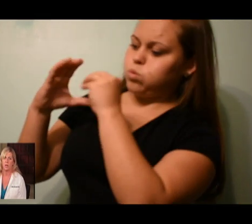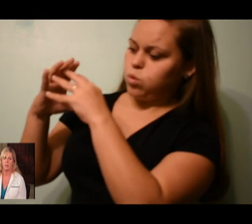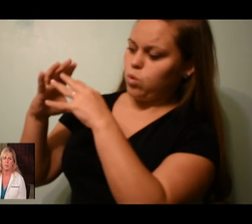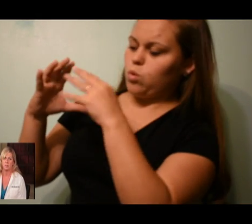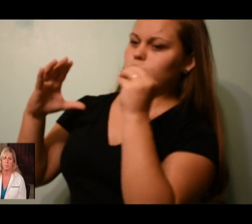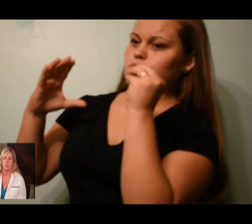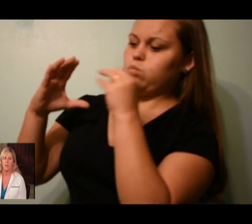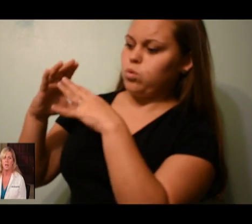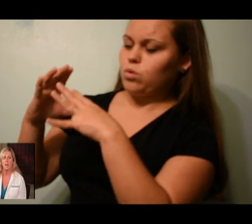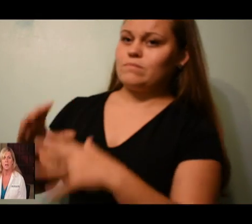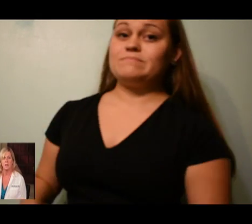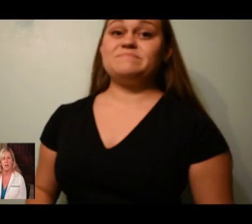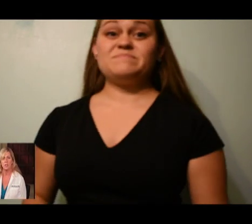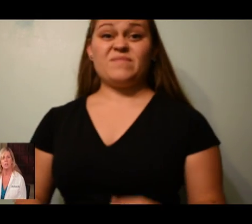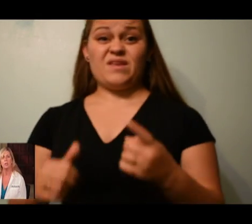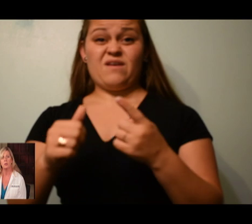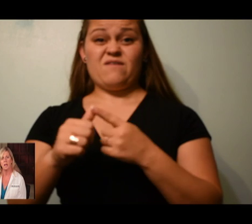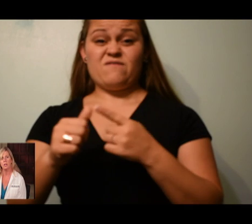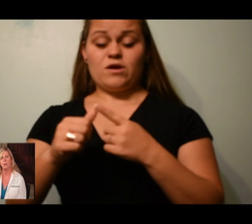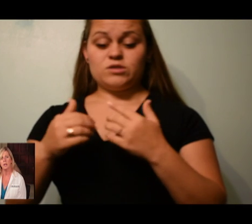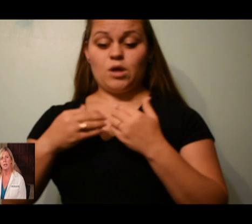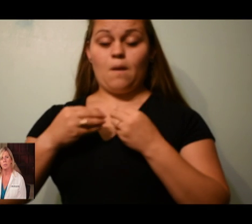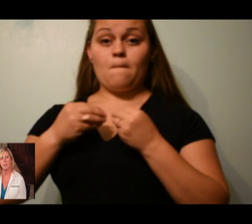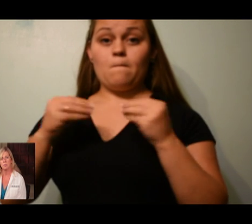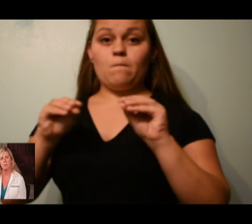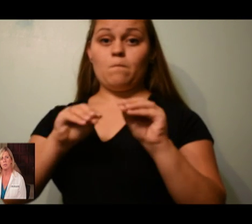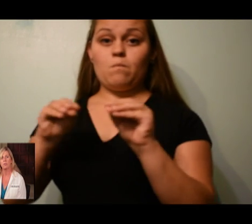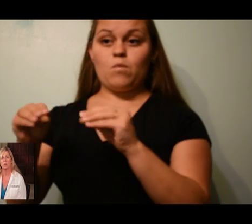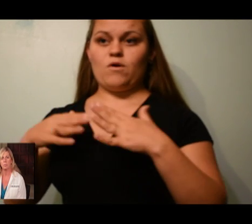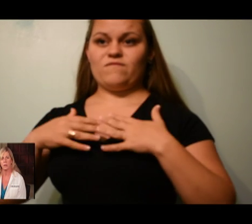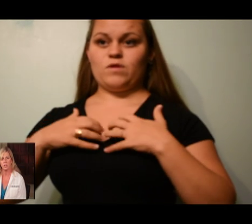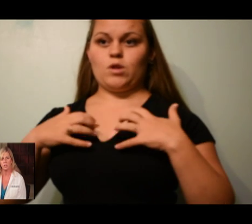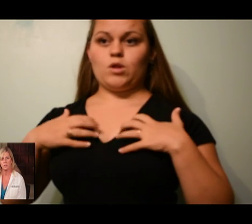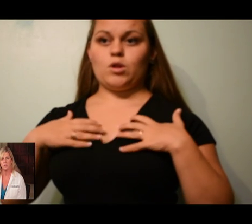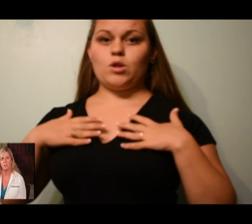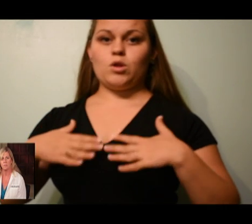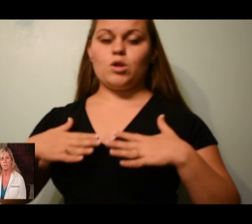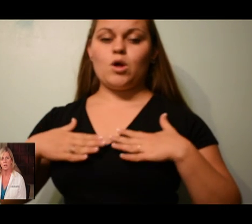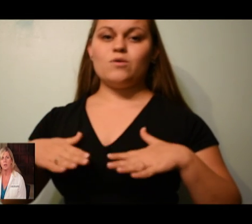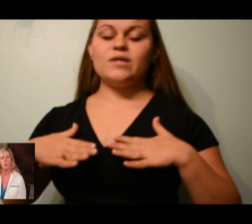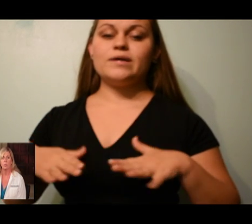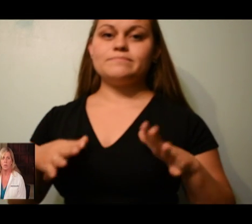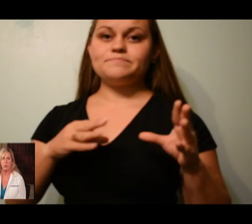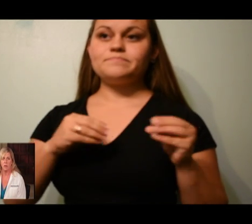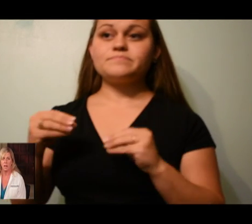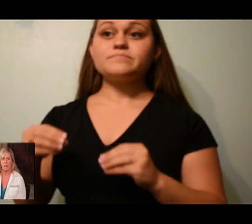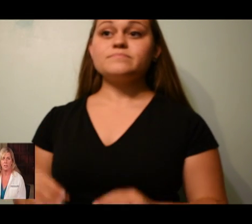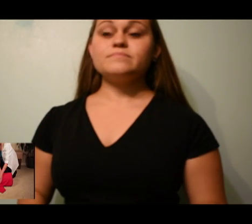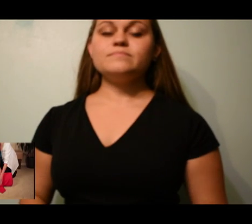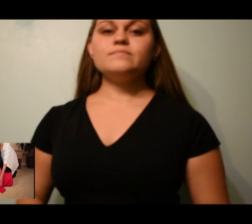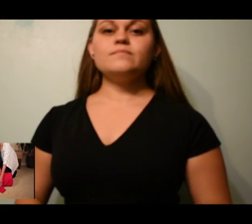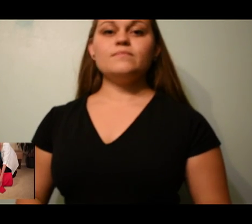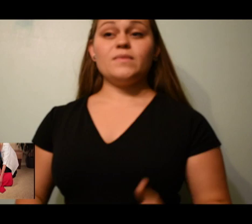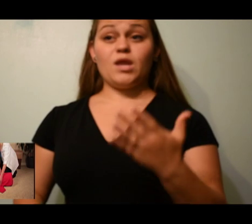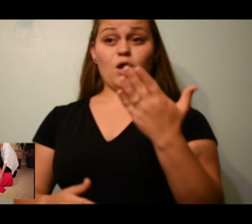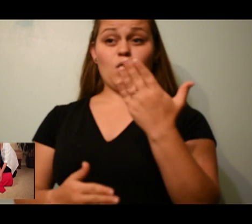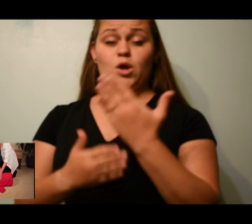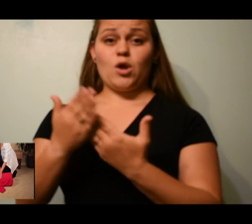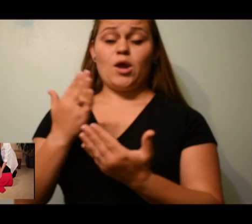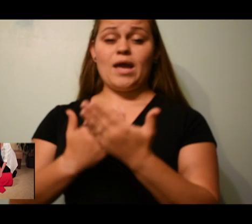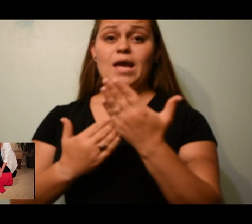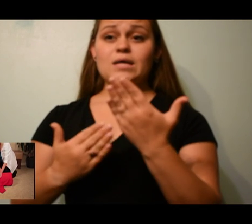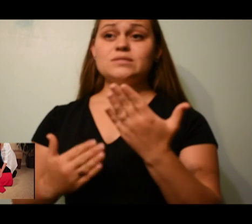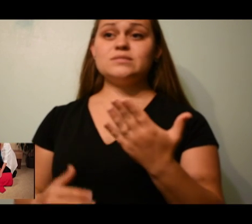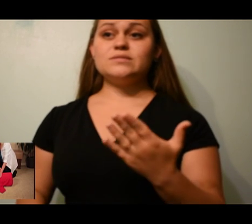victim's chest. Next, locate your hand placement for compressions. With your hand, draw a line